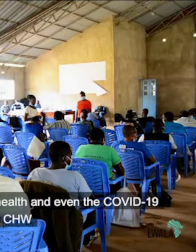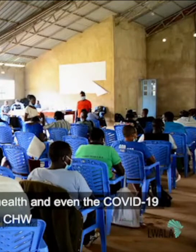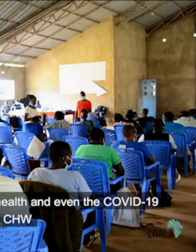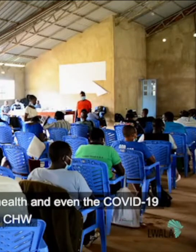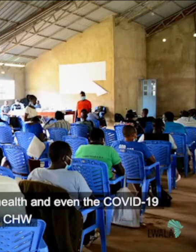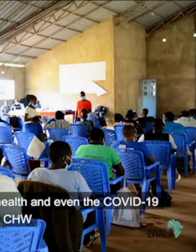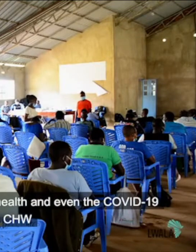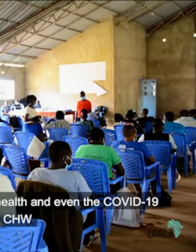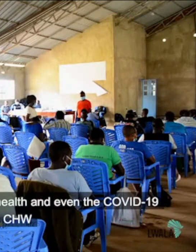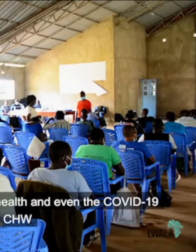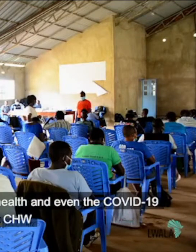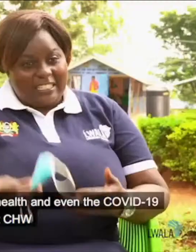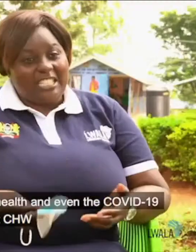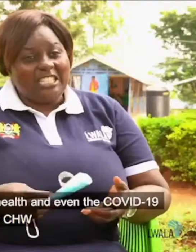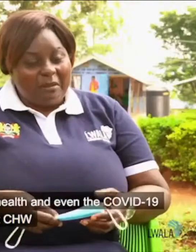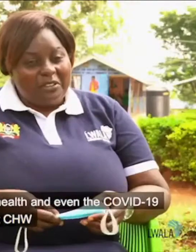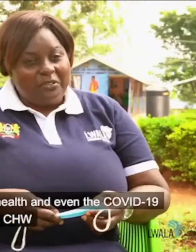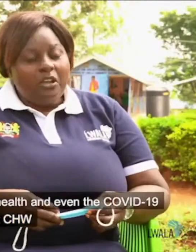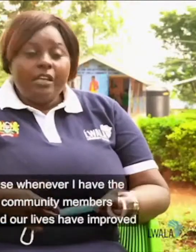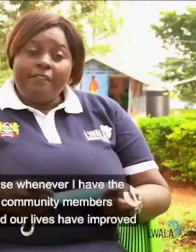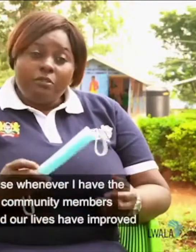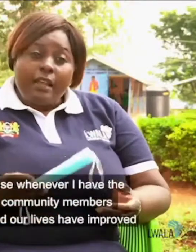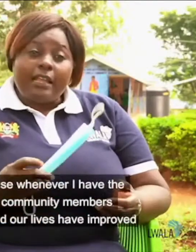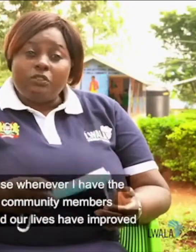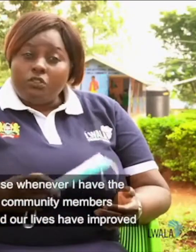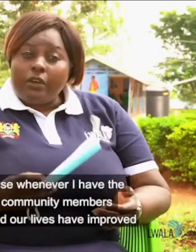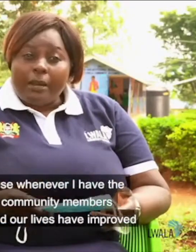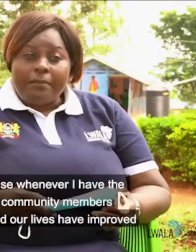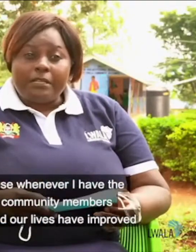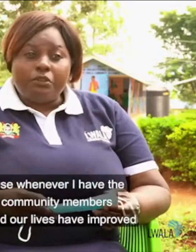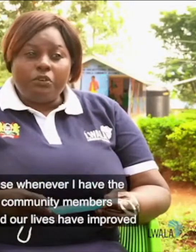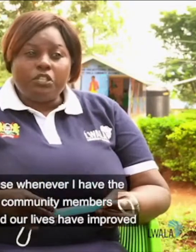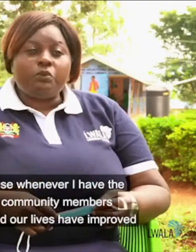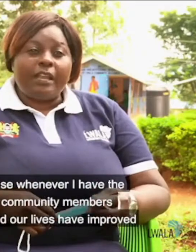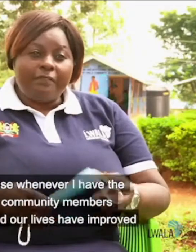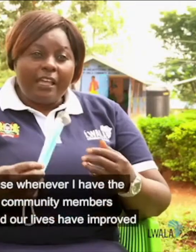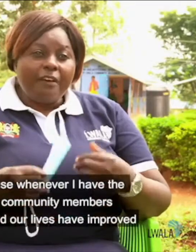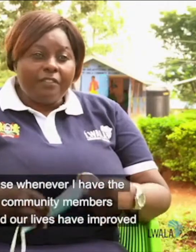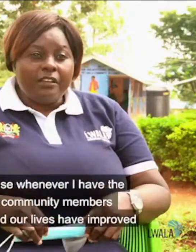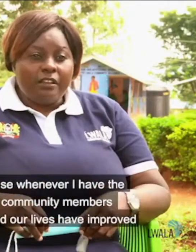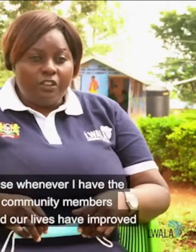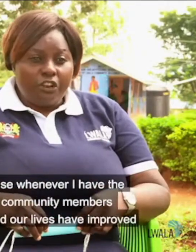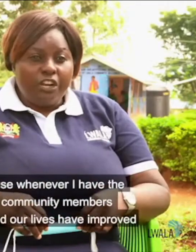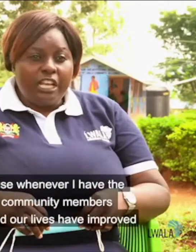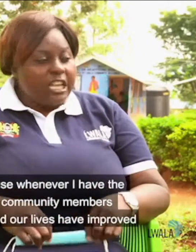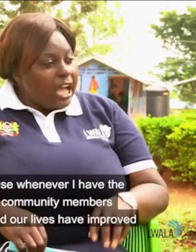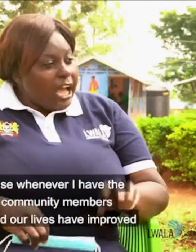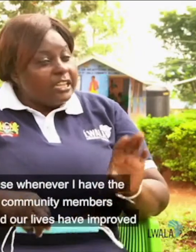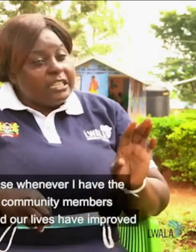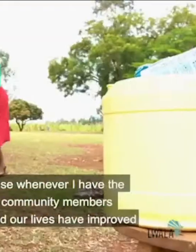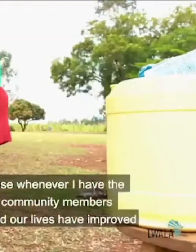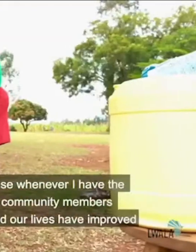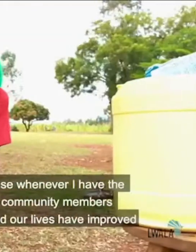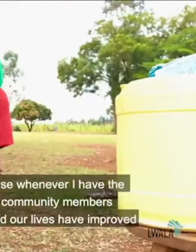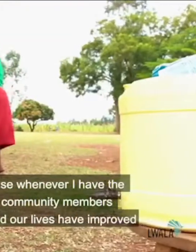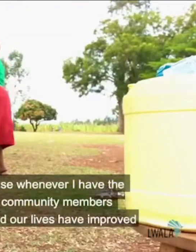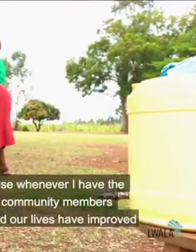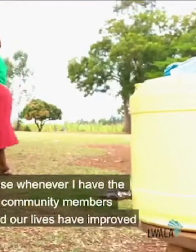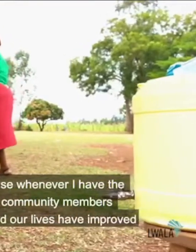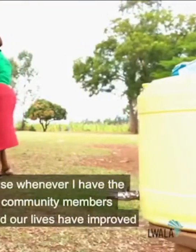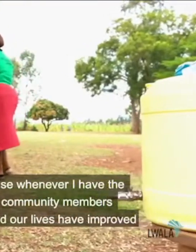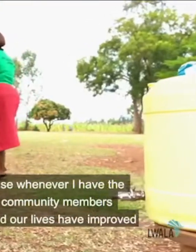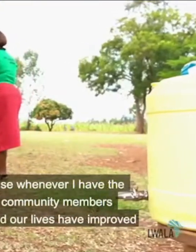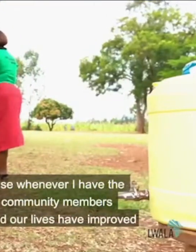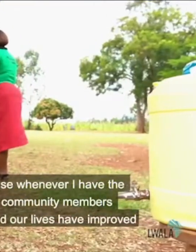a respondent CHW. And this one has also helped us because whenever I have the knowledge, I disseminate to the